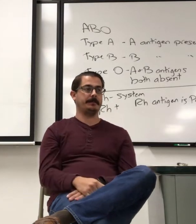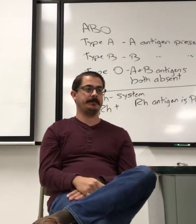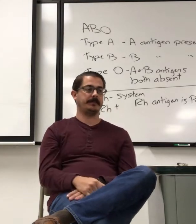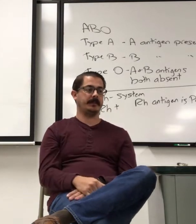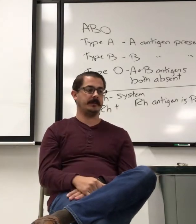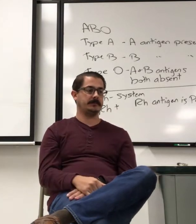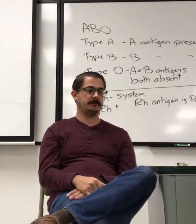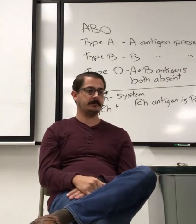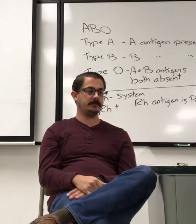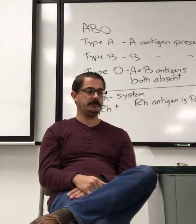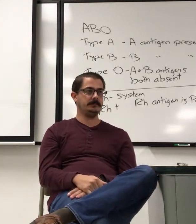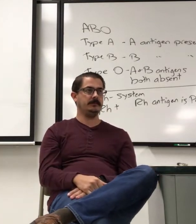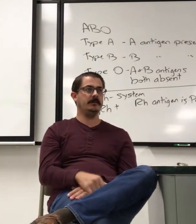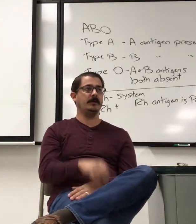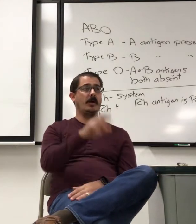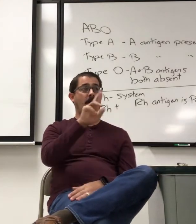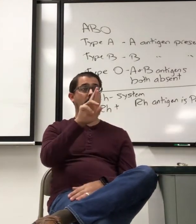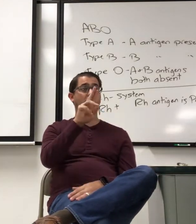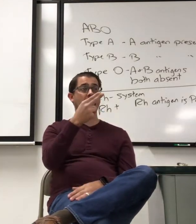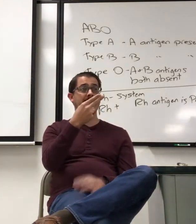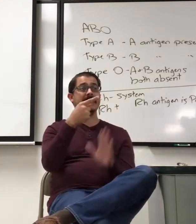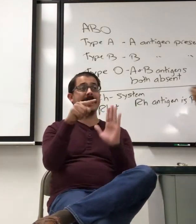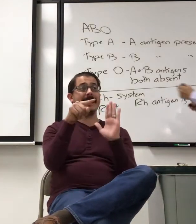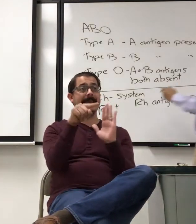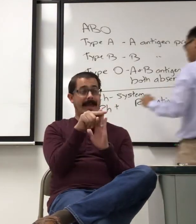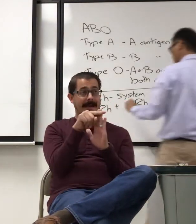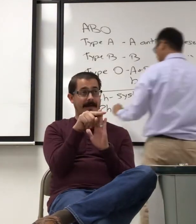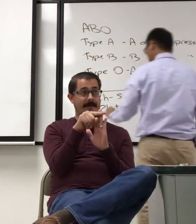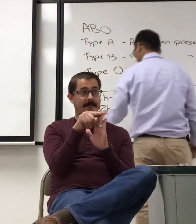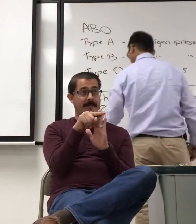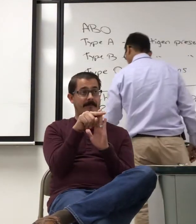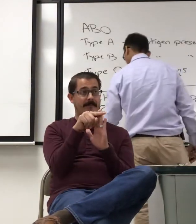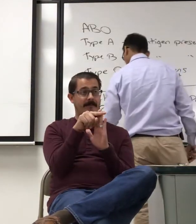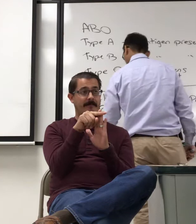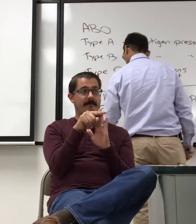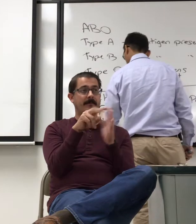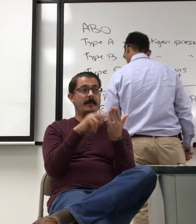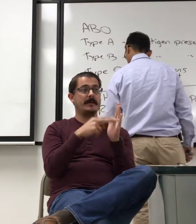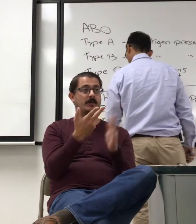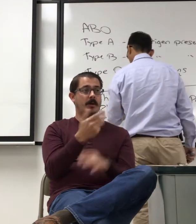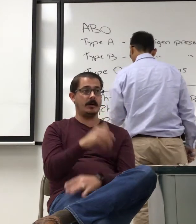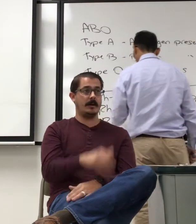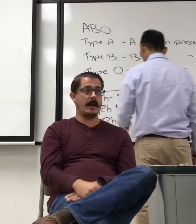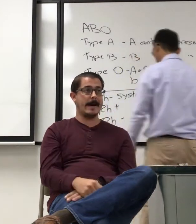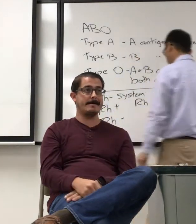Okay, so then what does RH negative mean? I'm not trying to trick you.